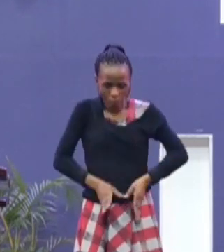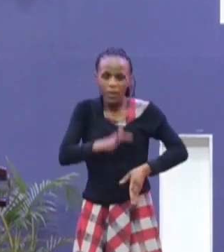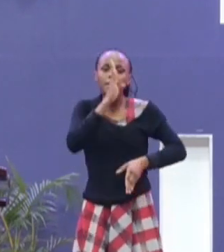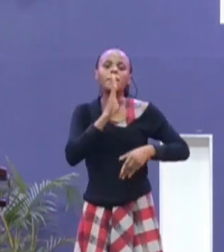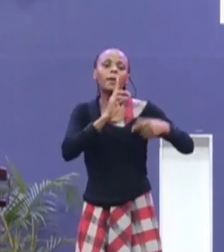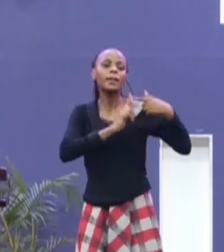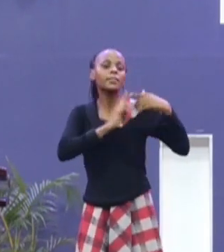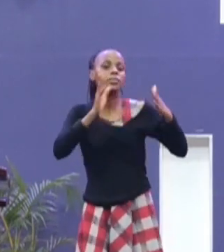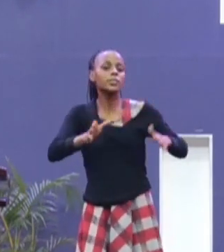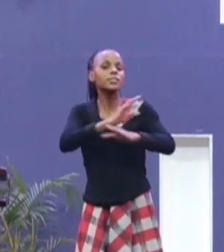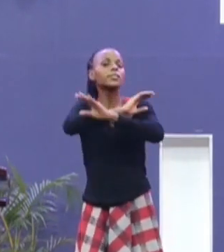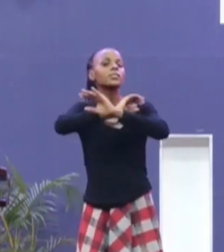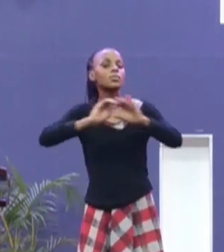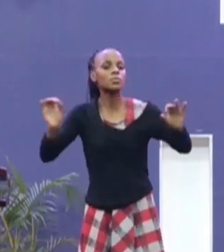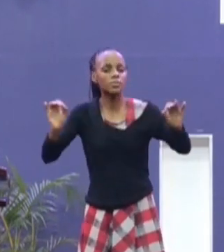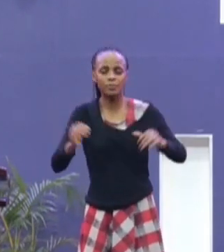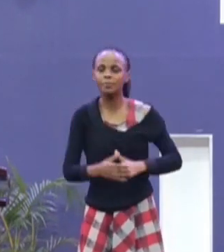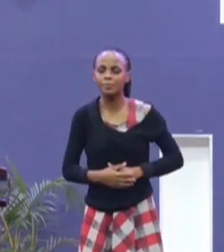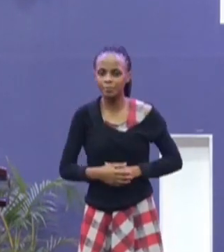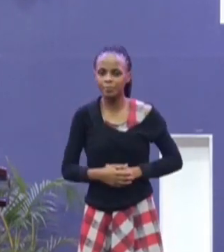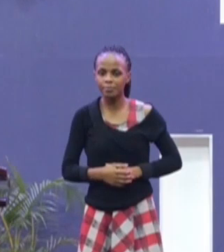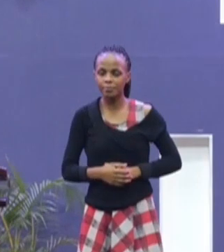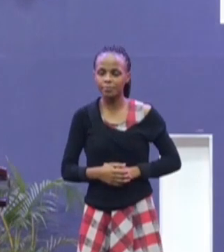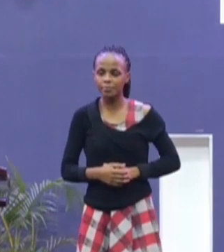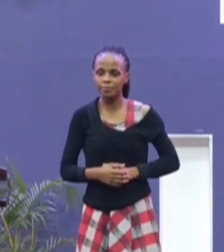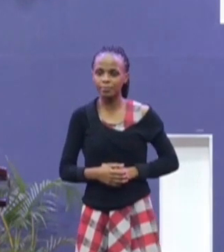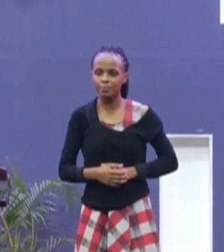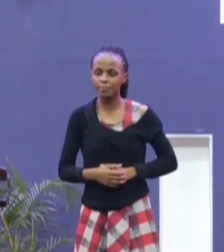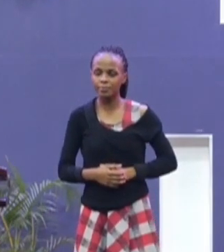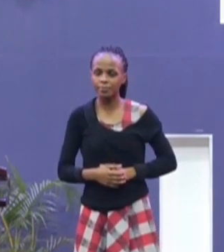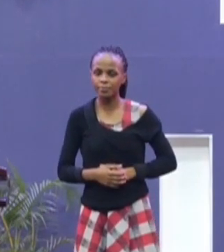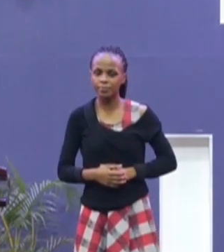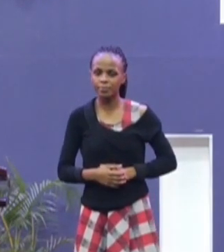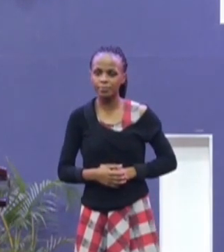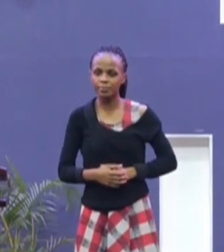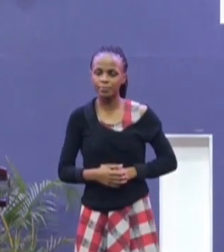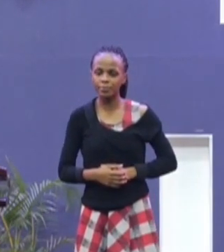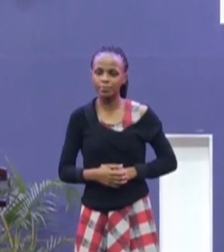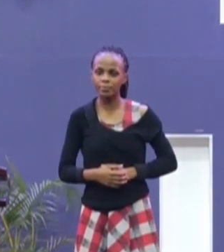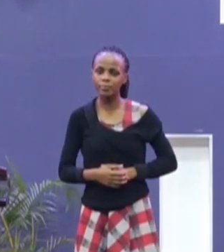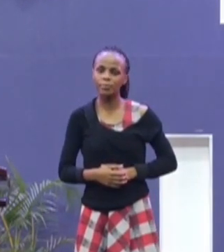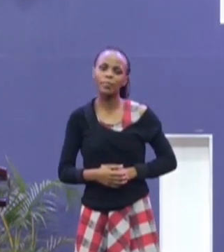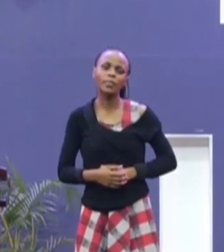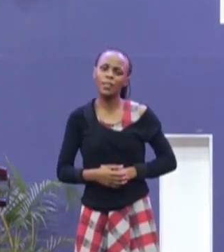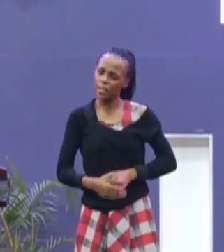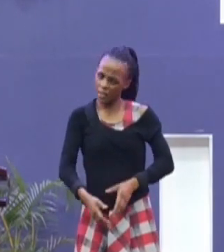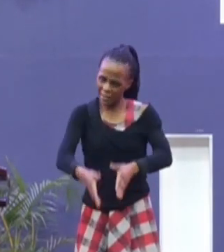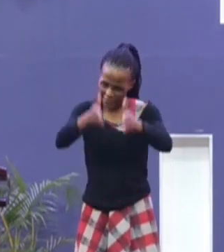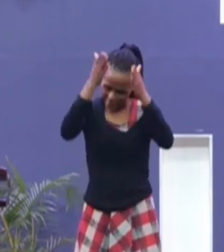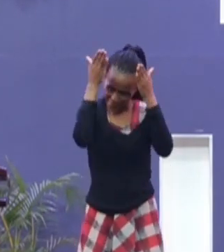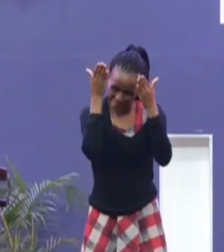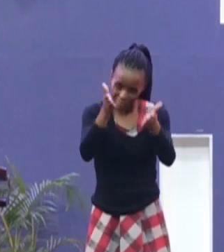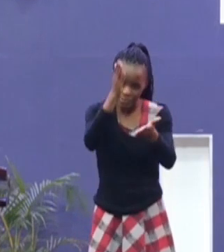the earth if you're not born to the born agains. Waliwo conformity to